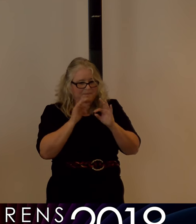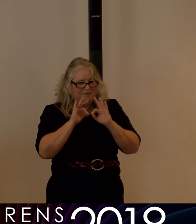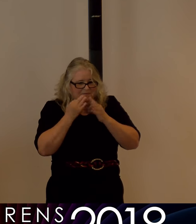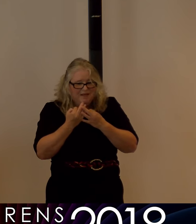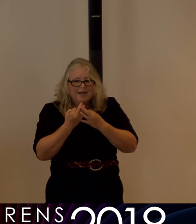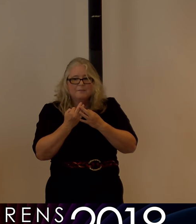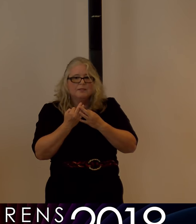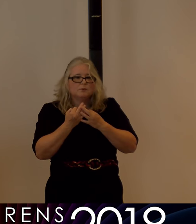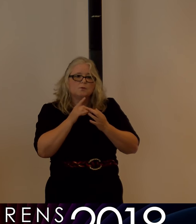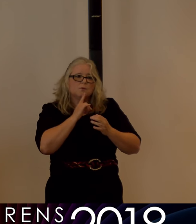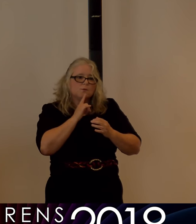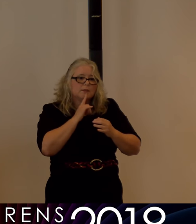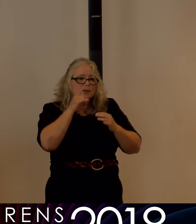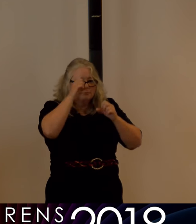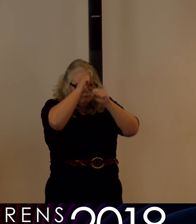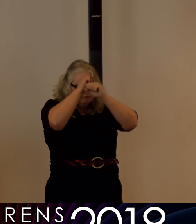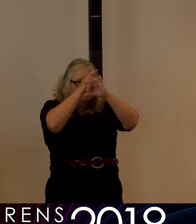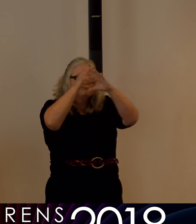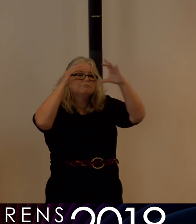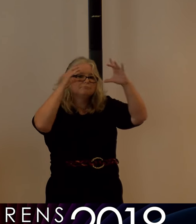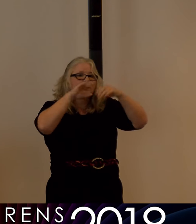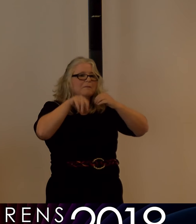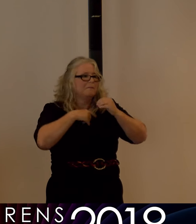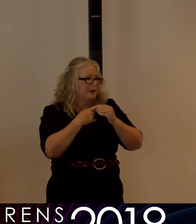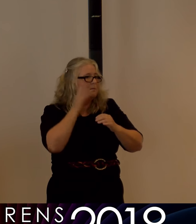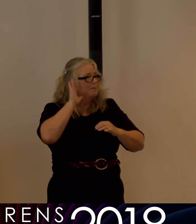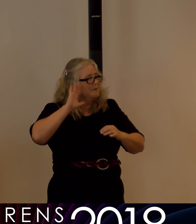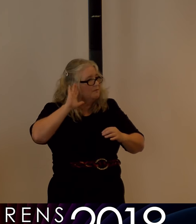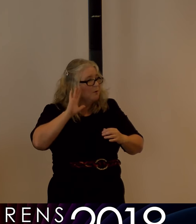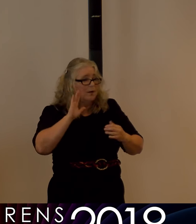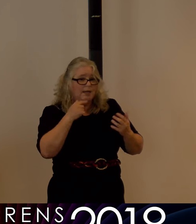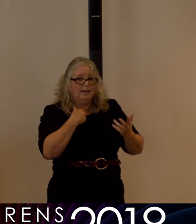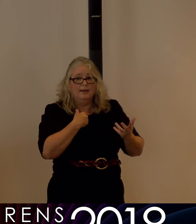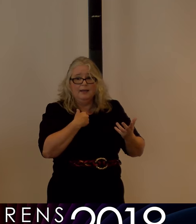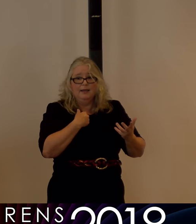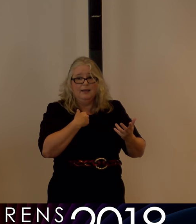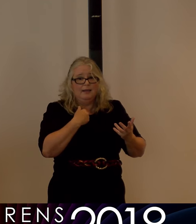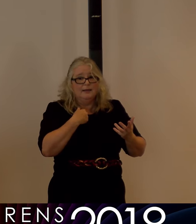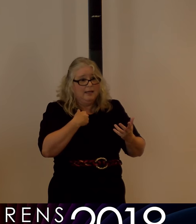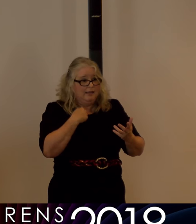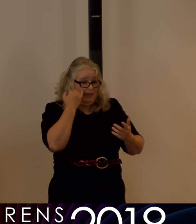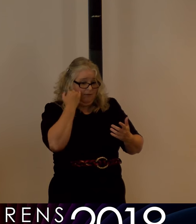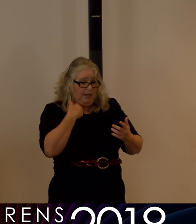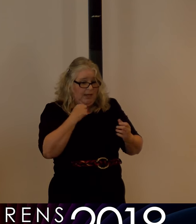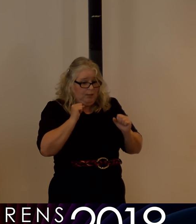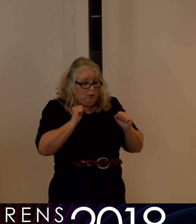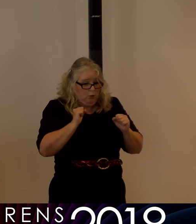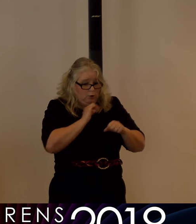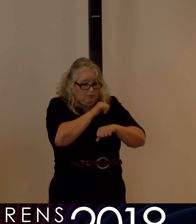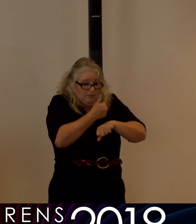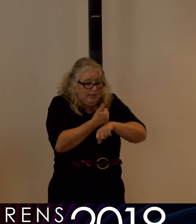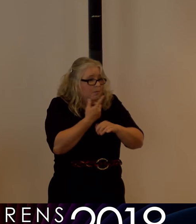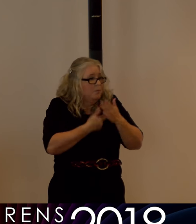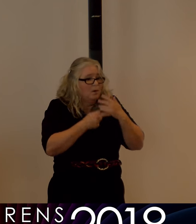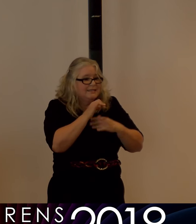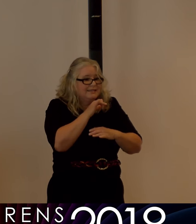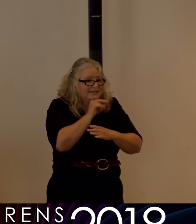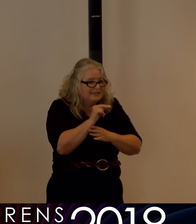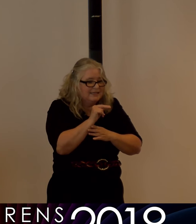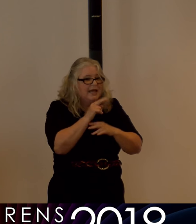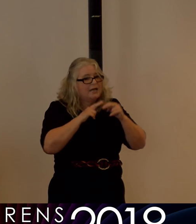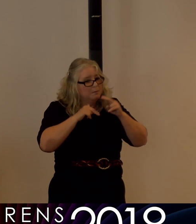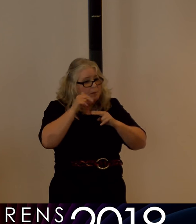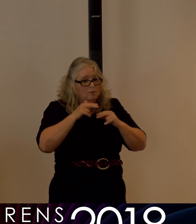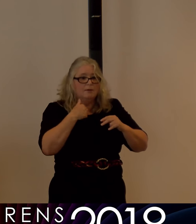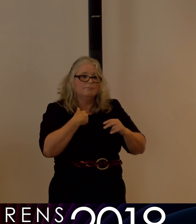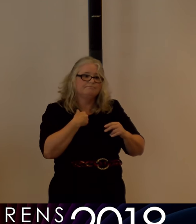I'm a clinician. And, you know, if I could have built what Cincinnati built, I would have done it. But instead, I chose to focus on